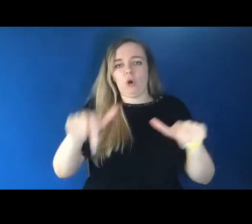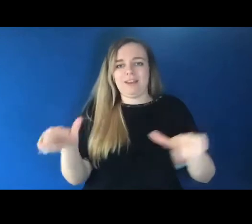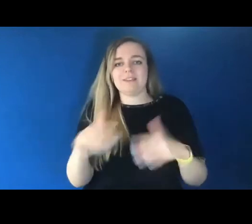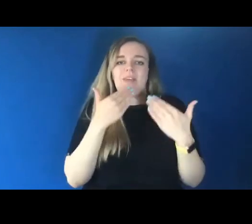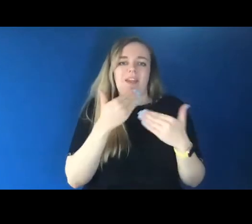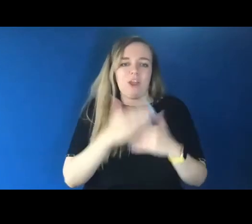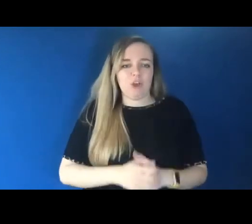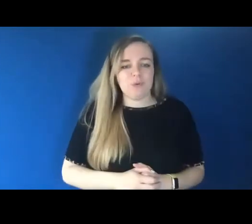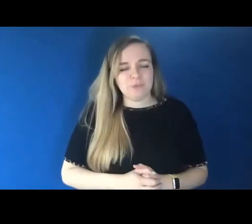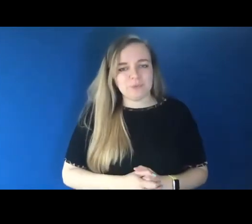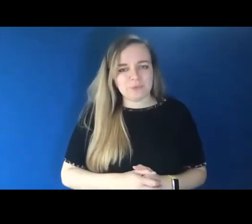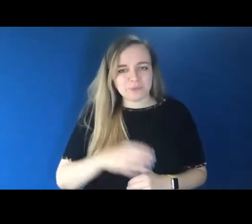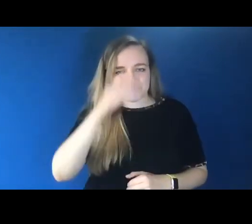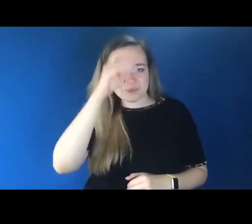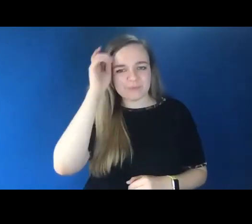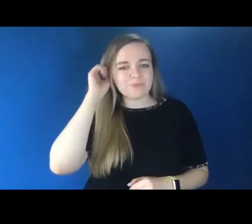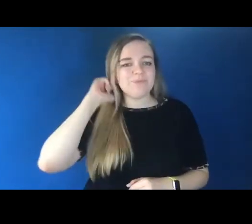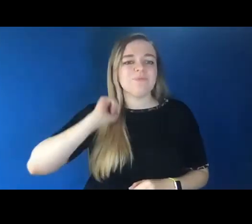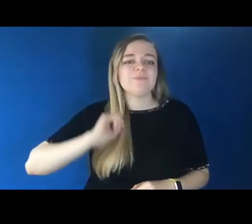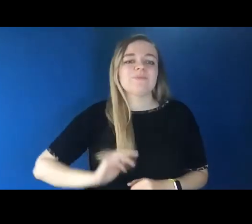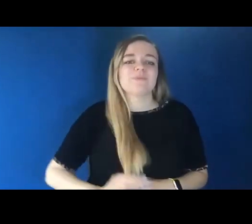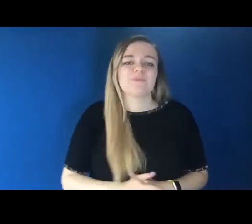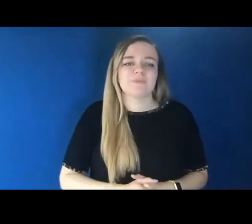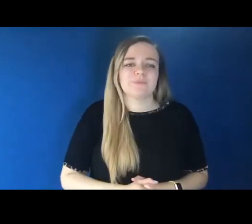Thank you for listening.